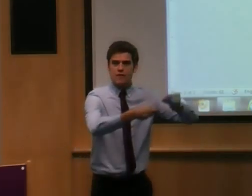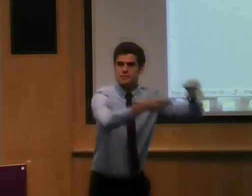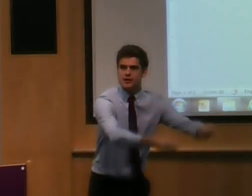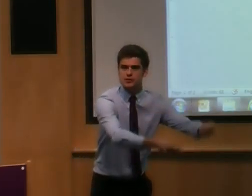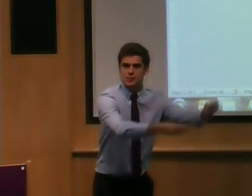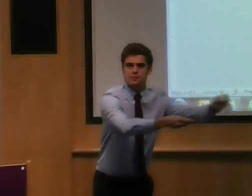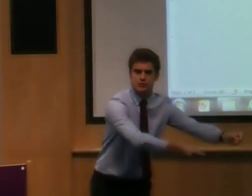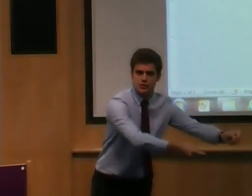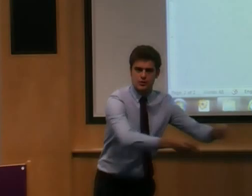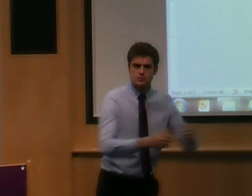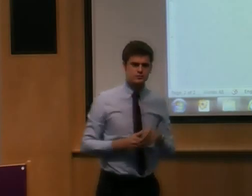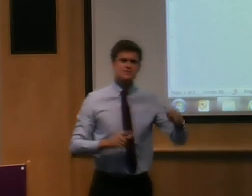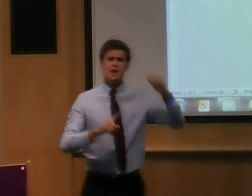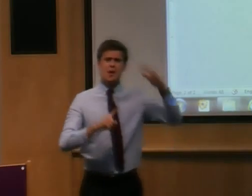to continuously develop.